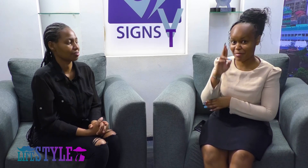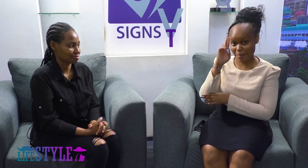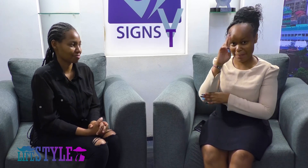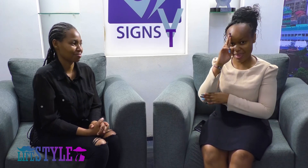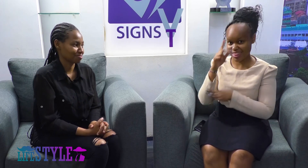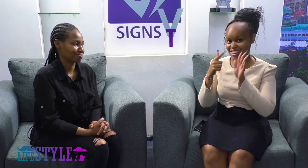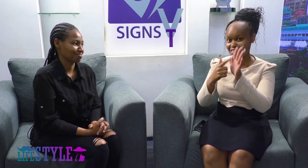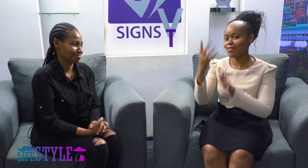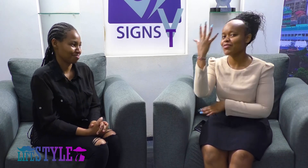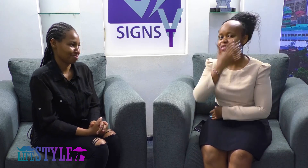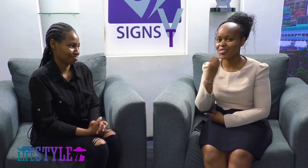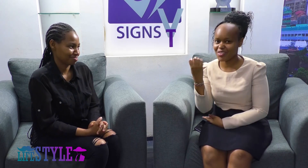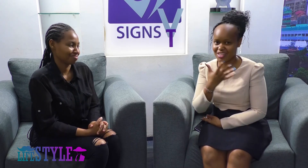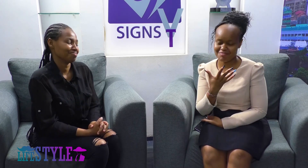And also join the Glamour Show.